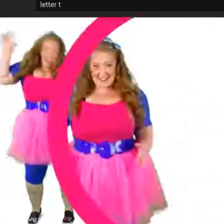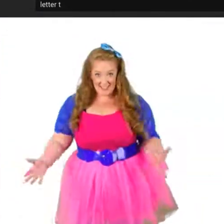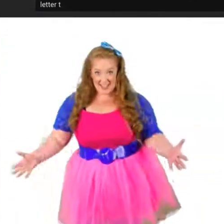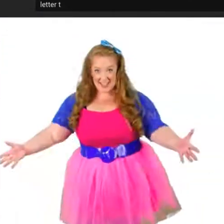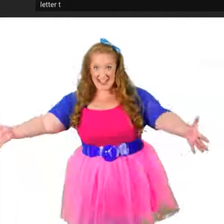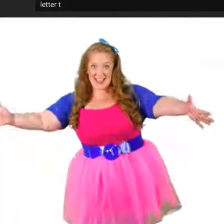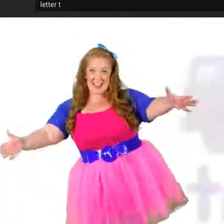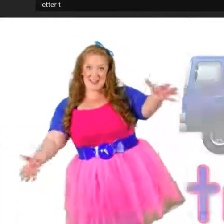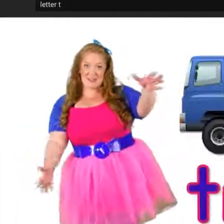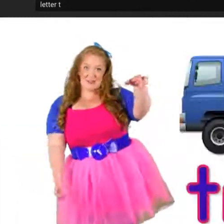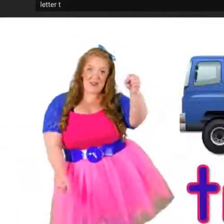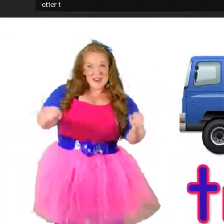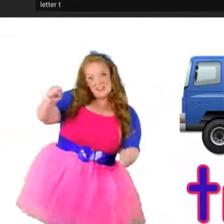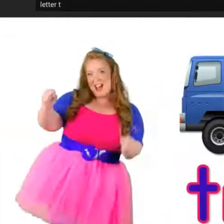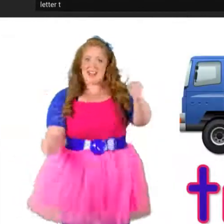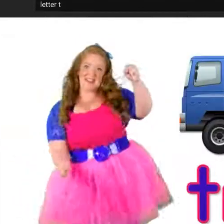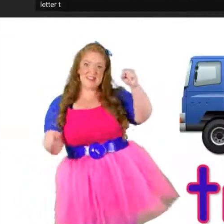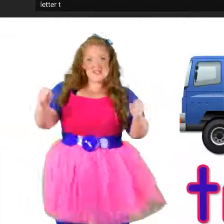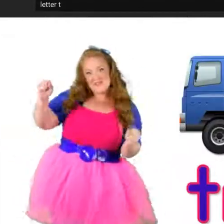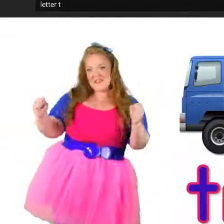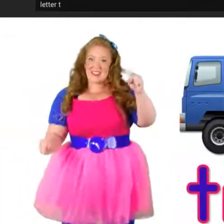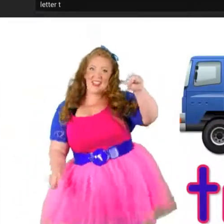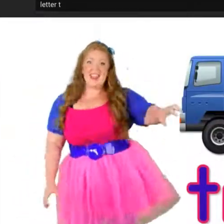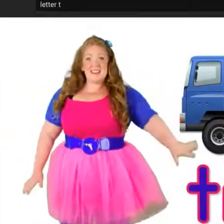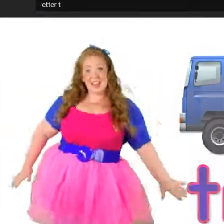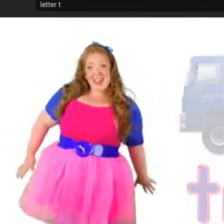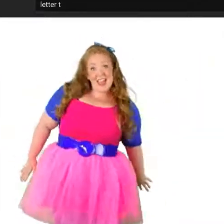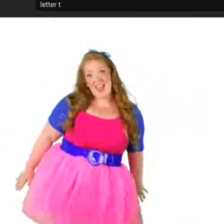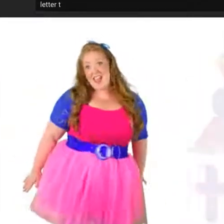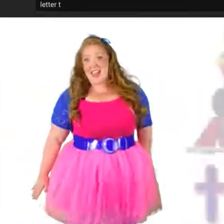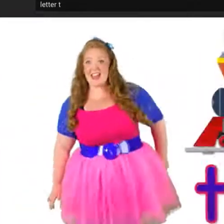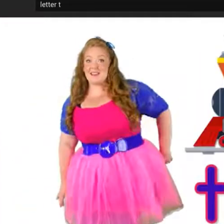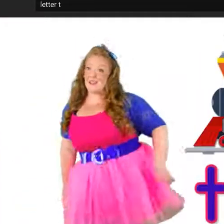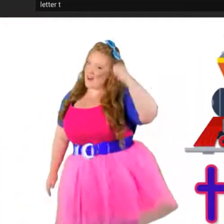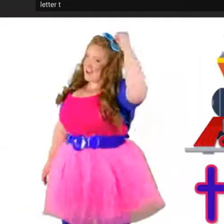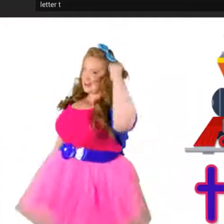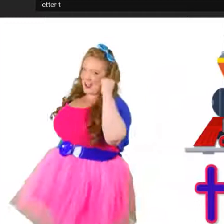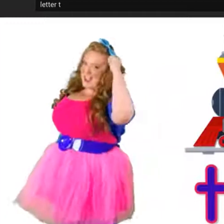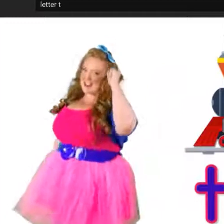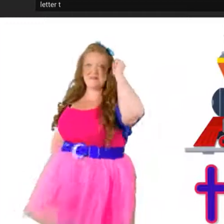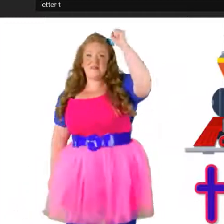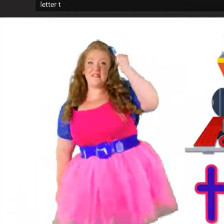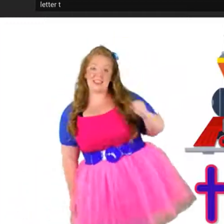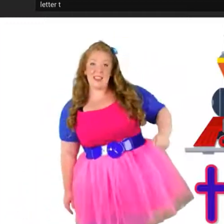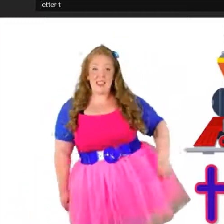T is for truck. T is for train.